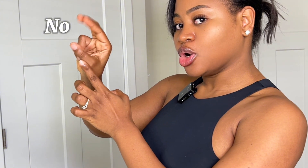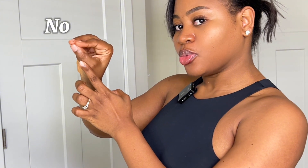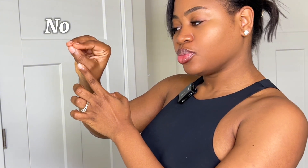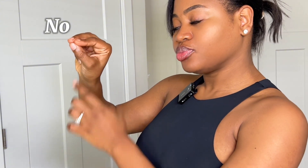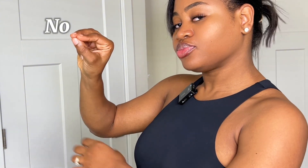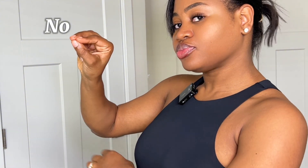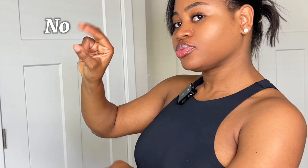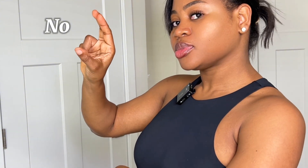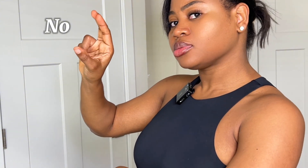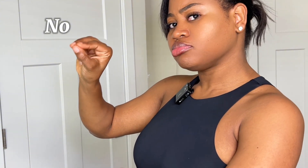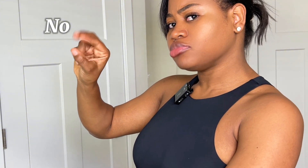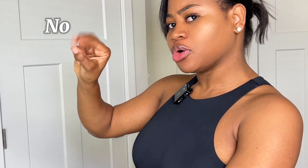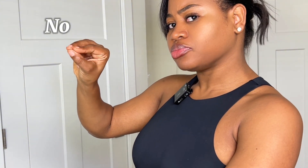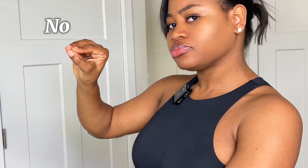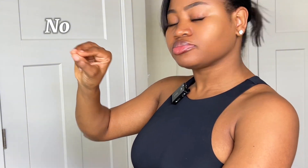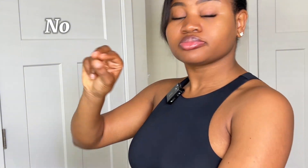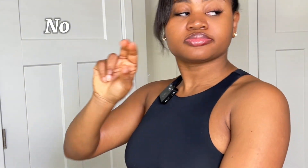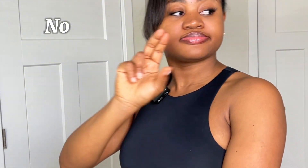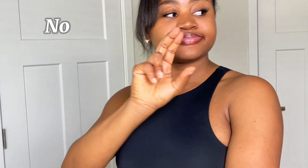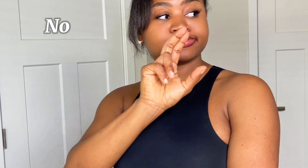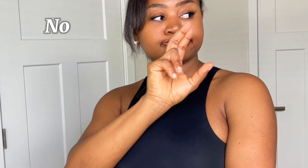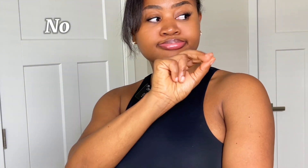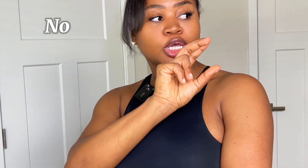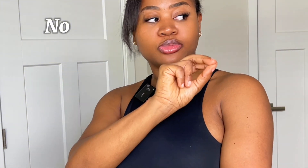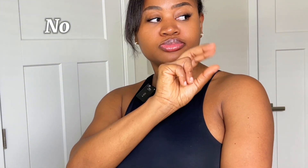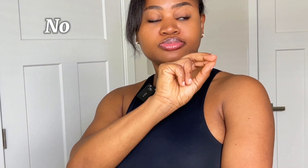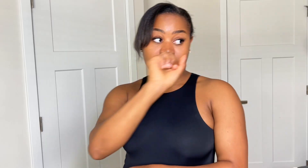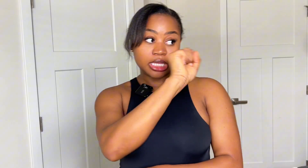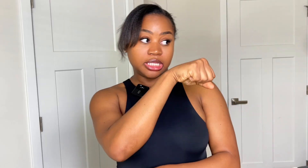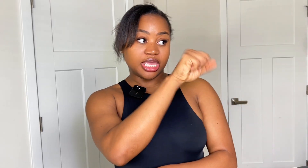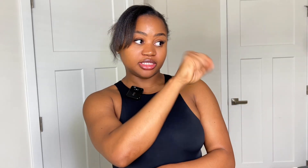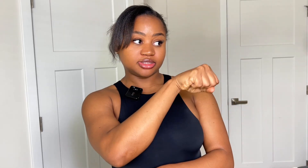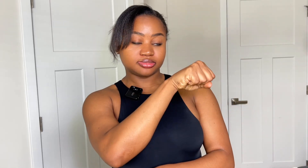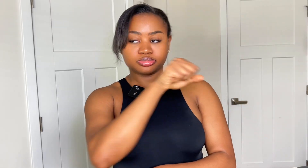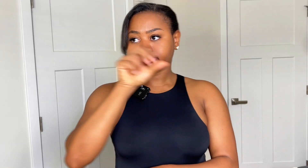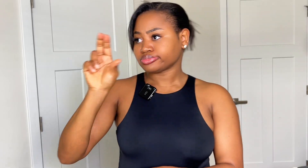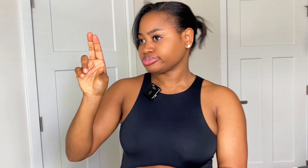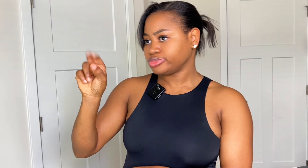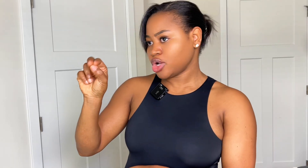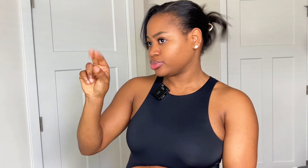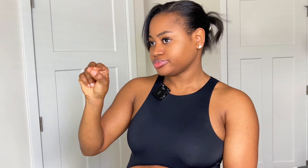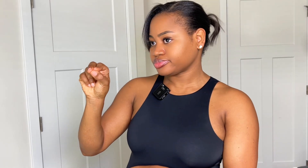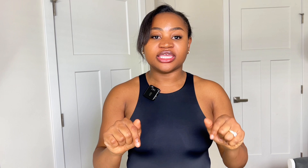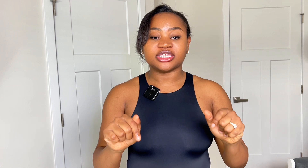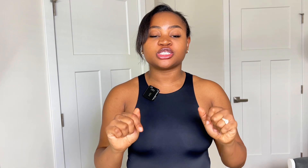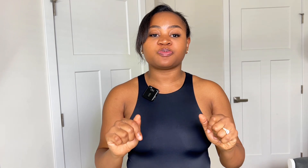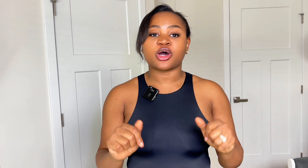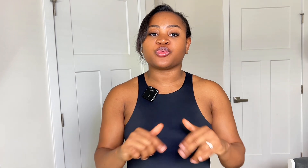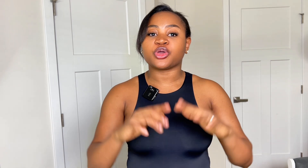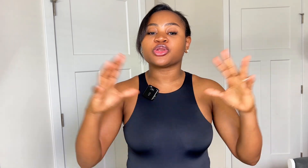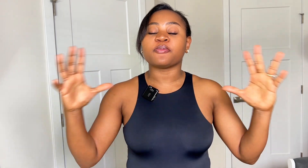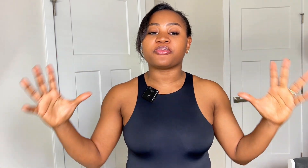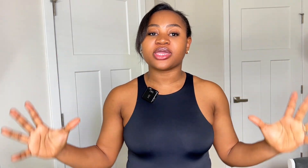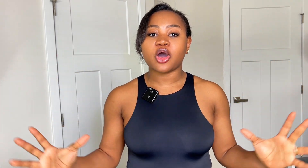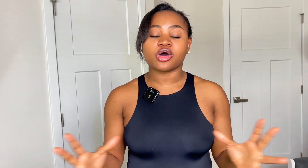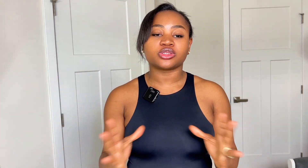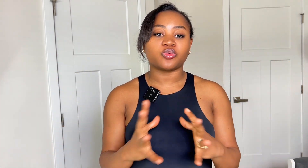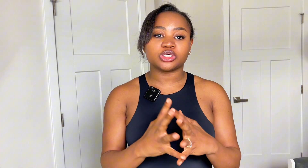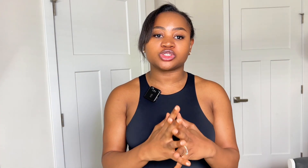No. No. No. Yes. No. So in this part, we're going to bring all the words